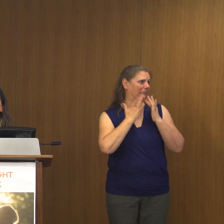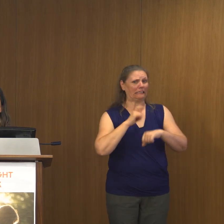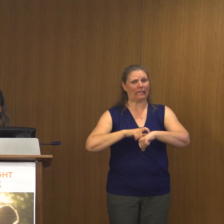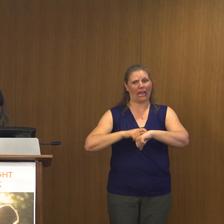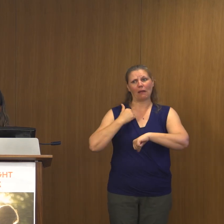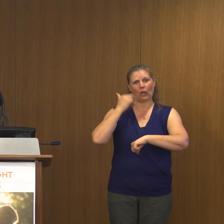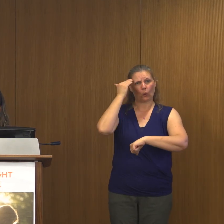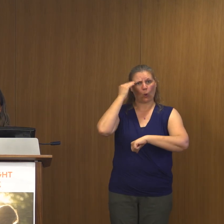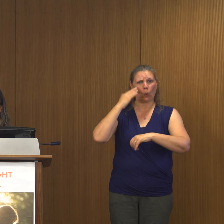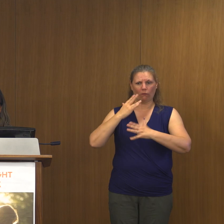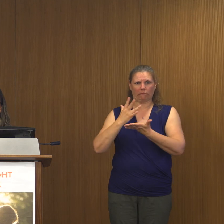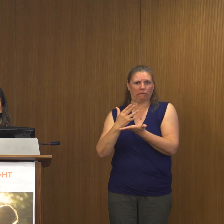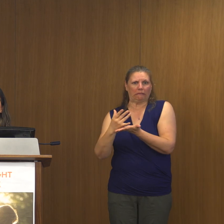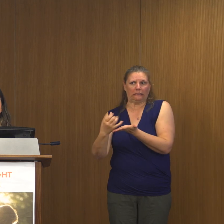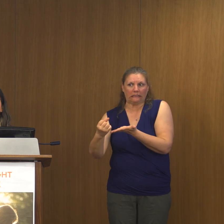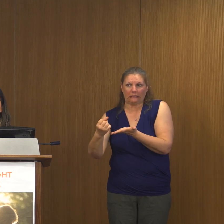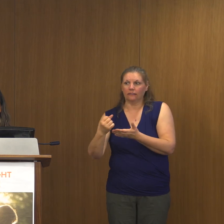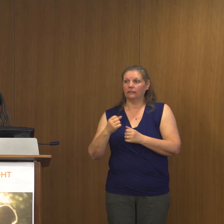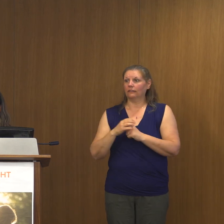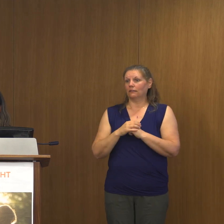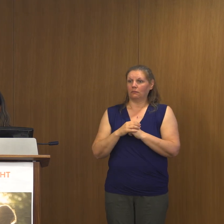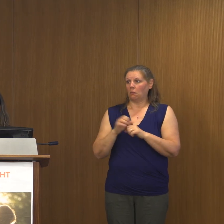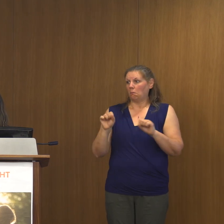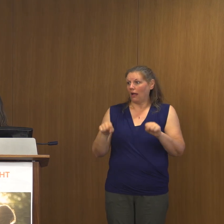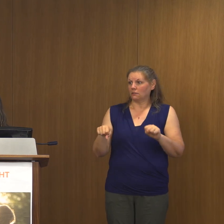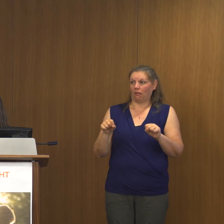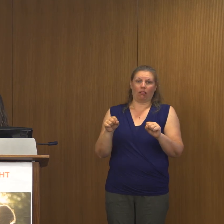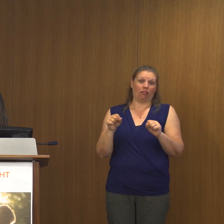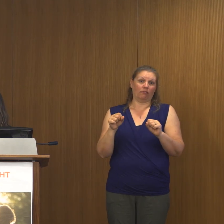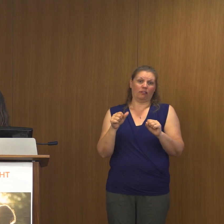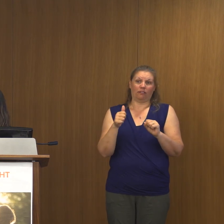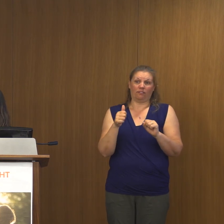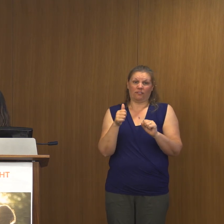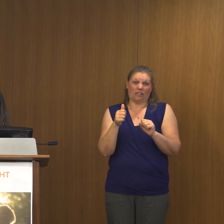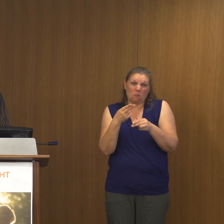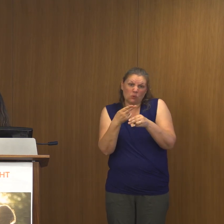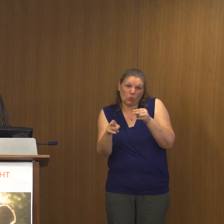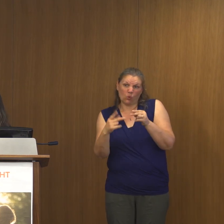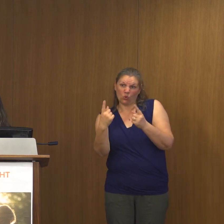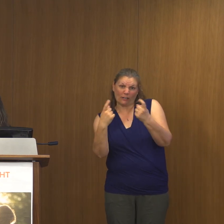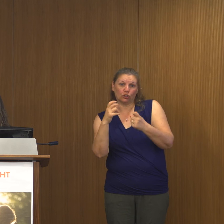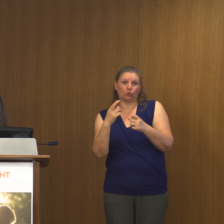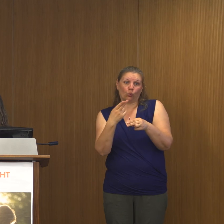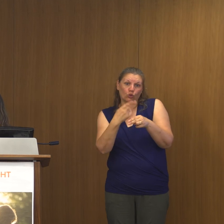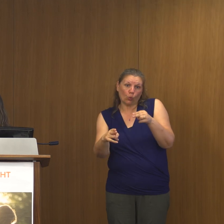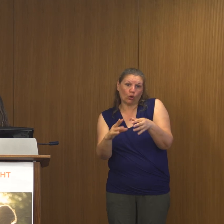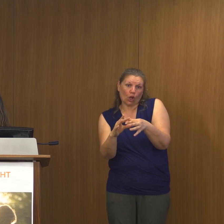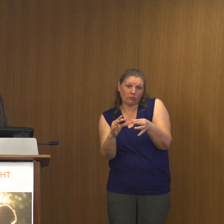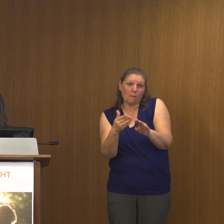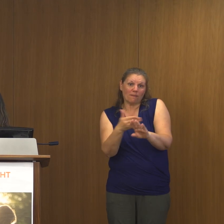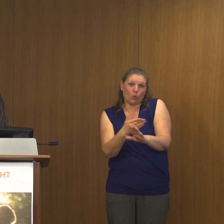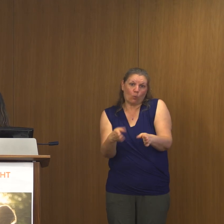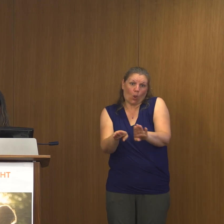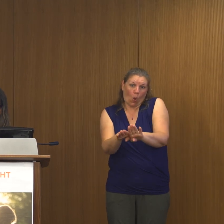time. But if you have questions and other short discussion before we close, that would